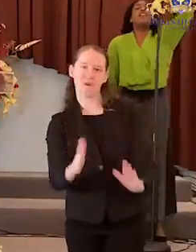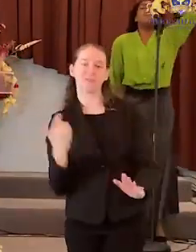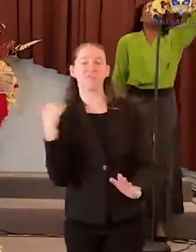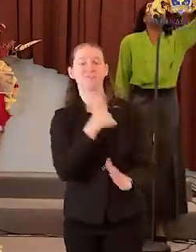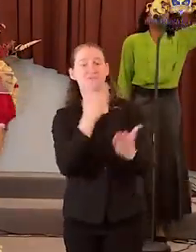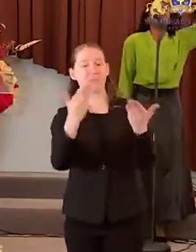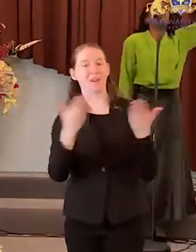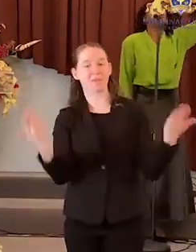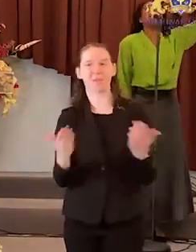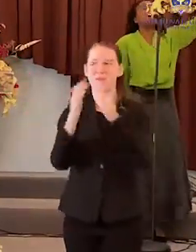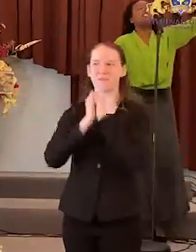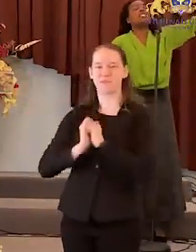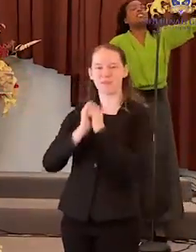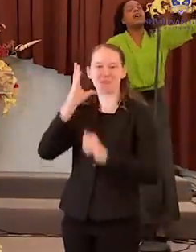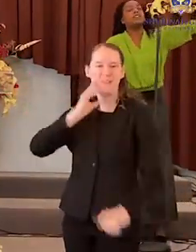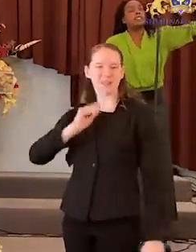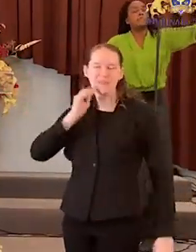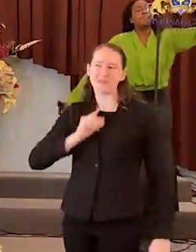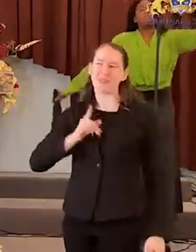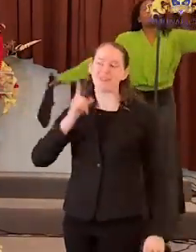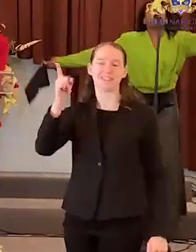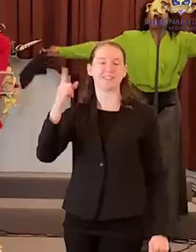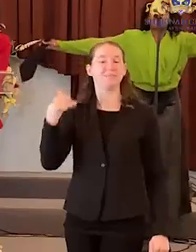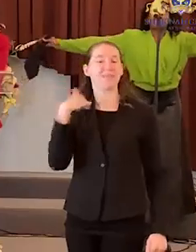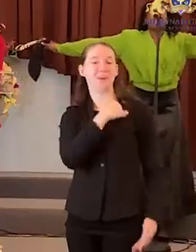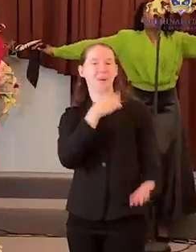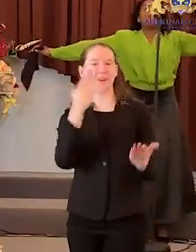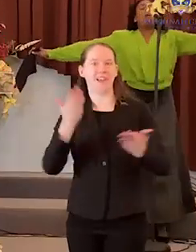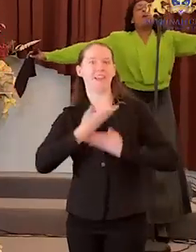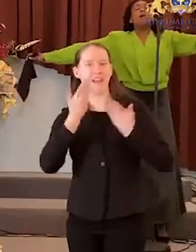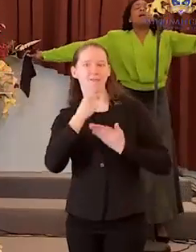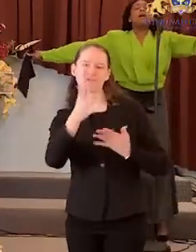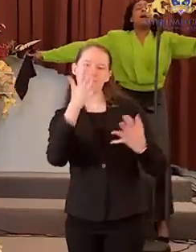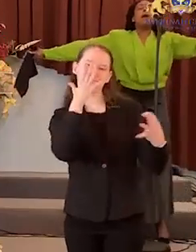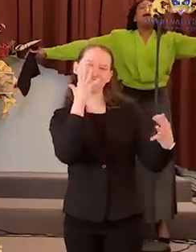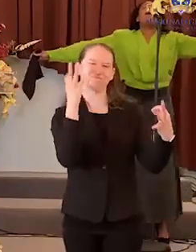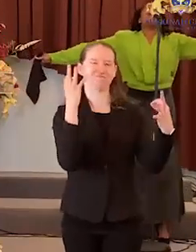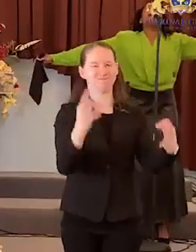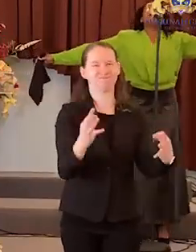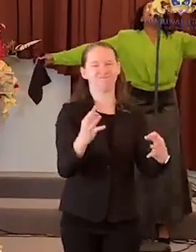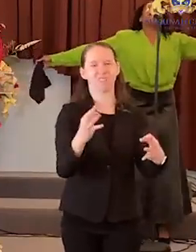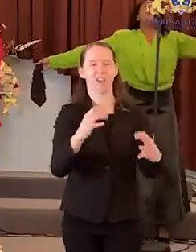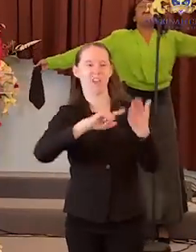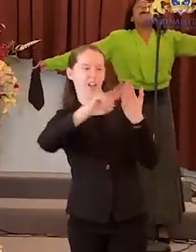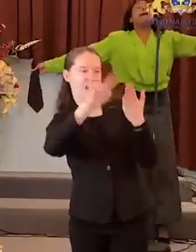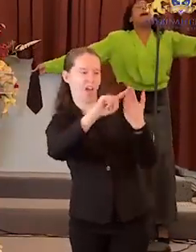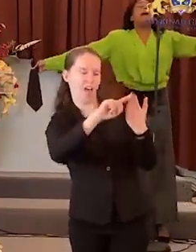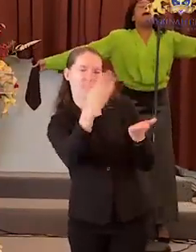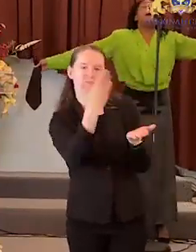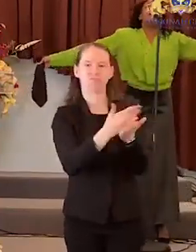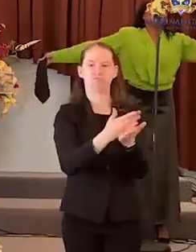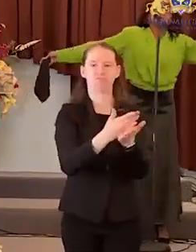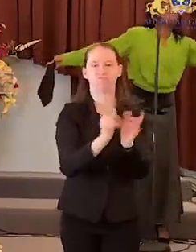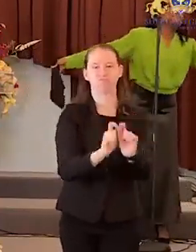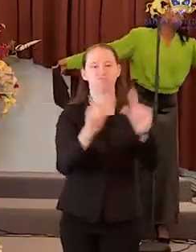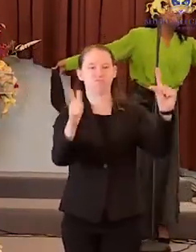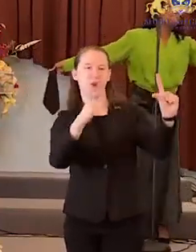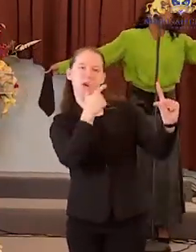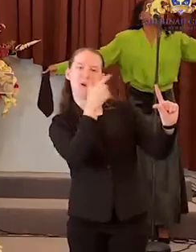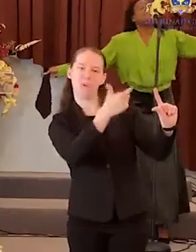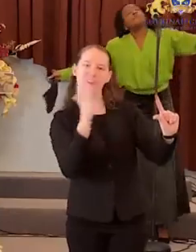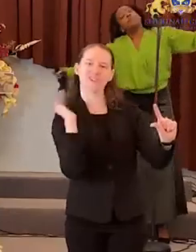to our worship experience. We're so very glad that you decided to stop strolling and to join